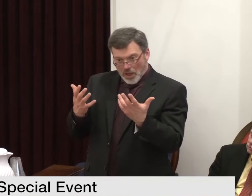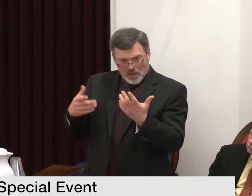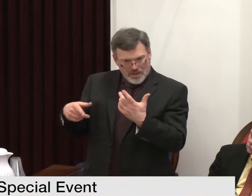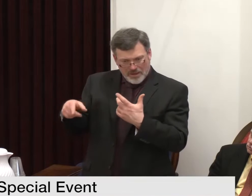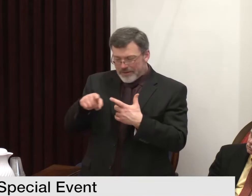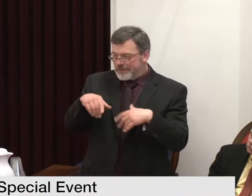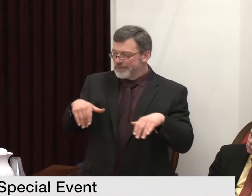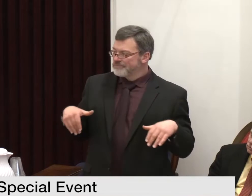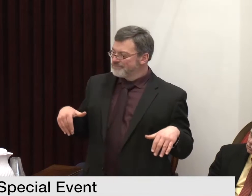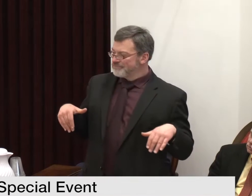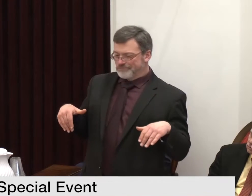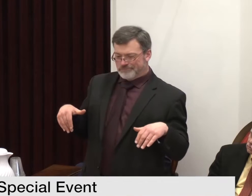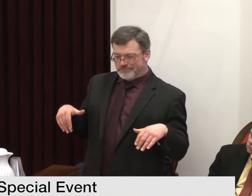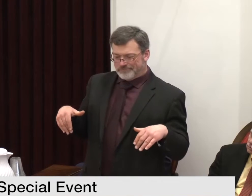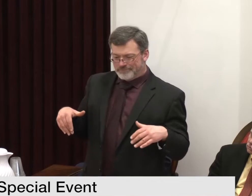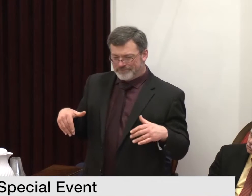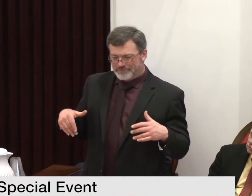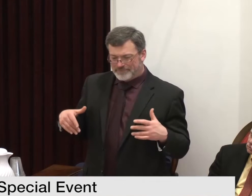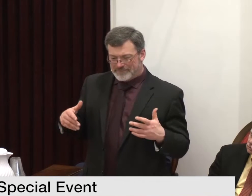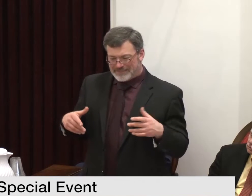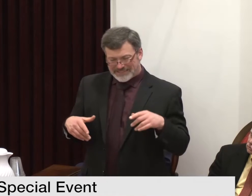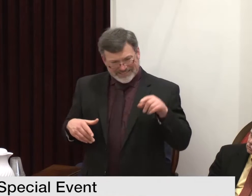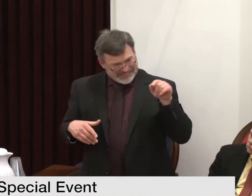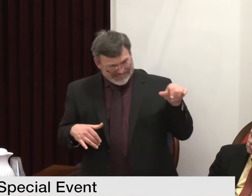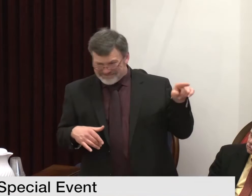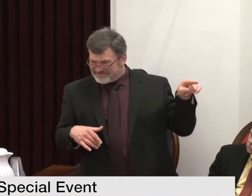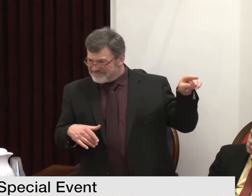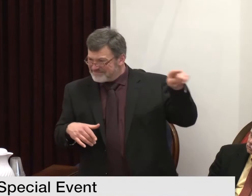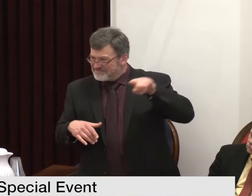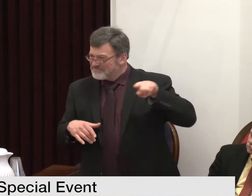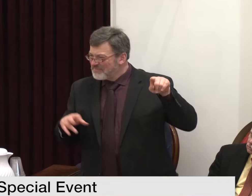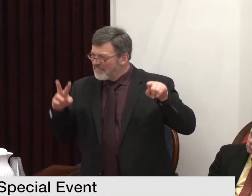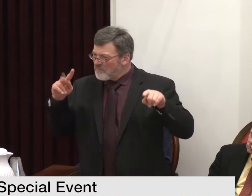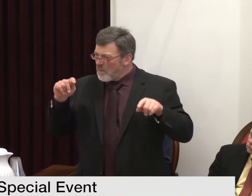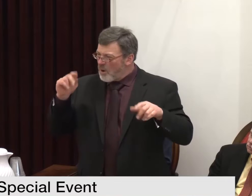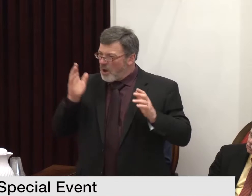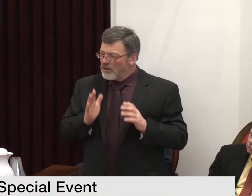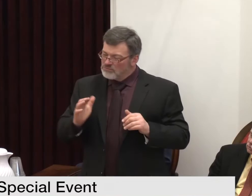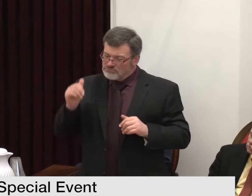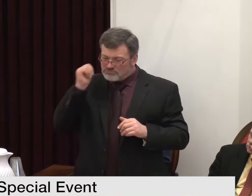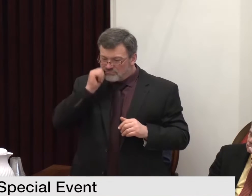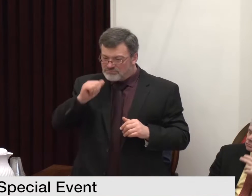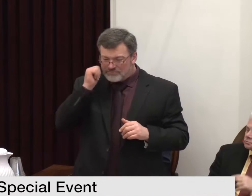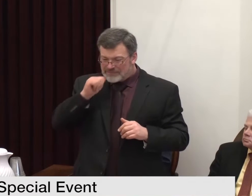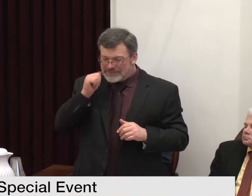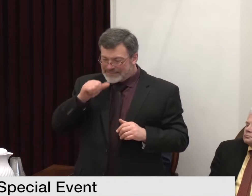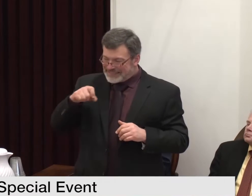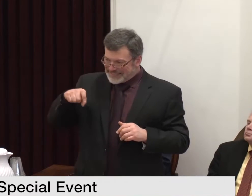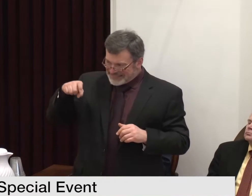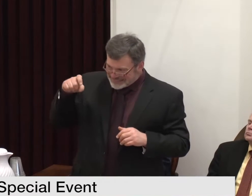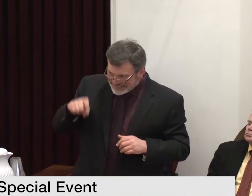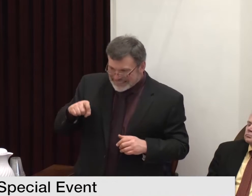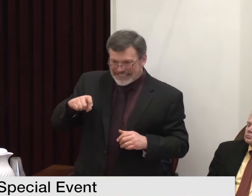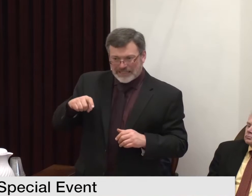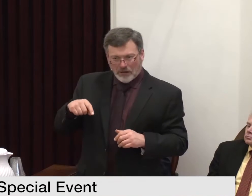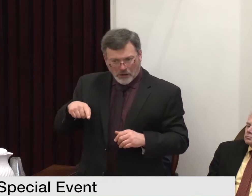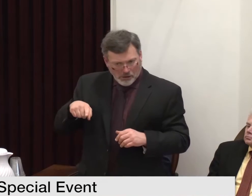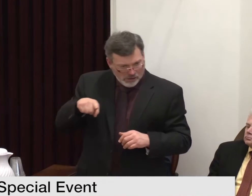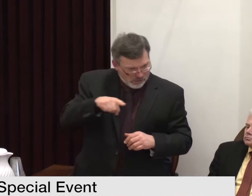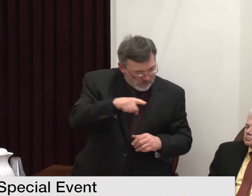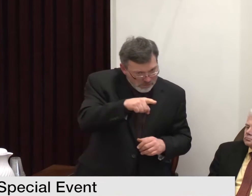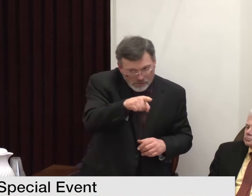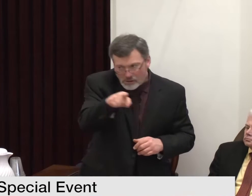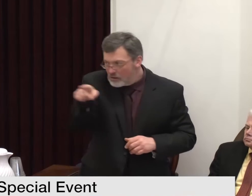So those everyday Vermonters need us to represent them over the special interests. They need us